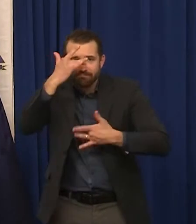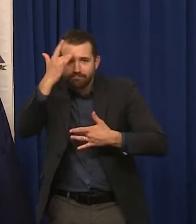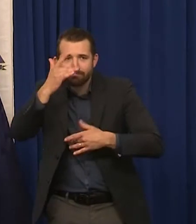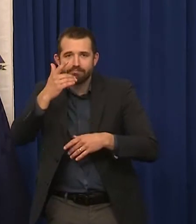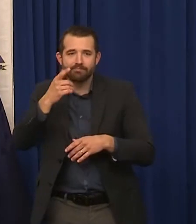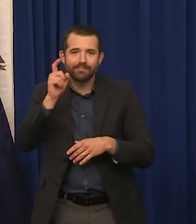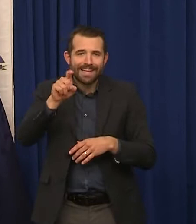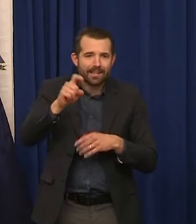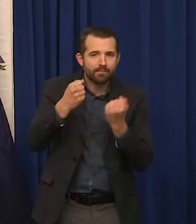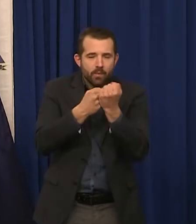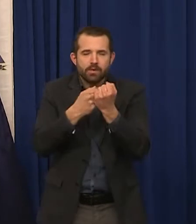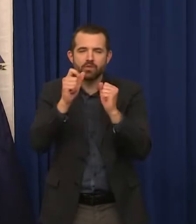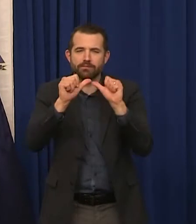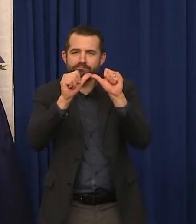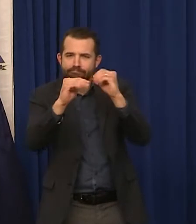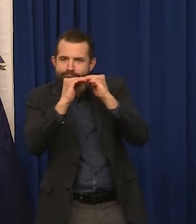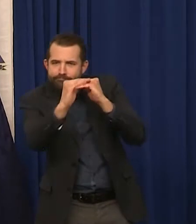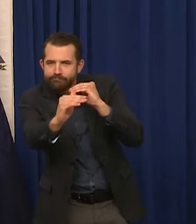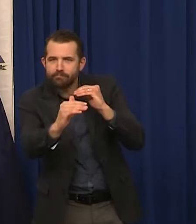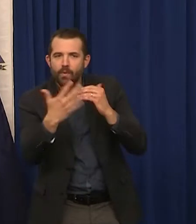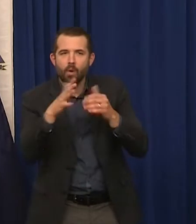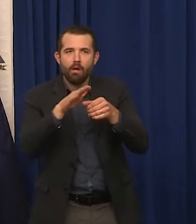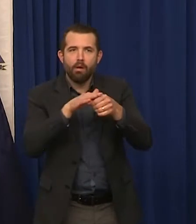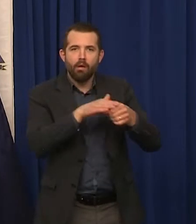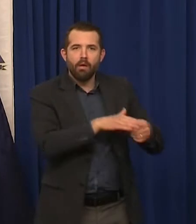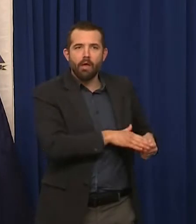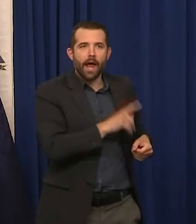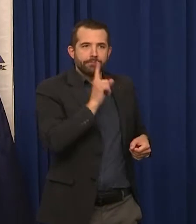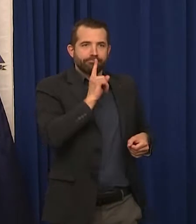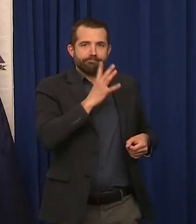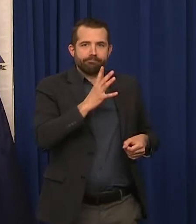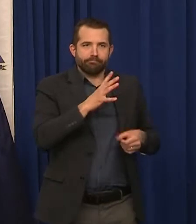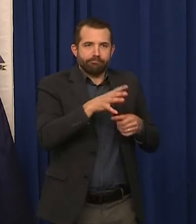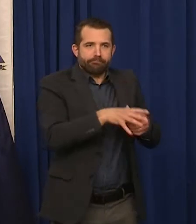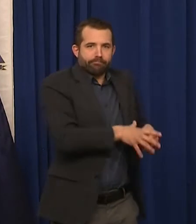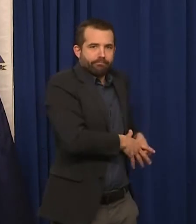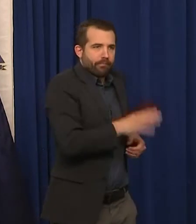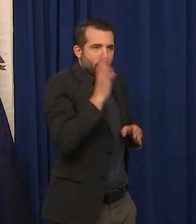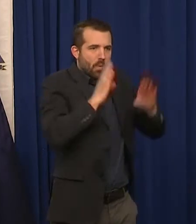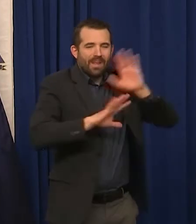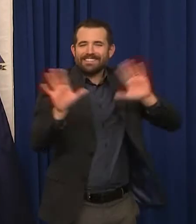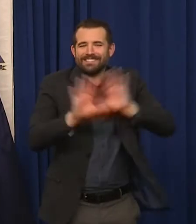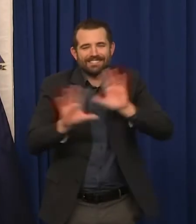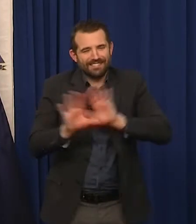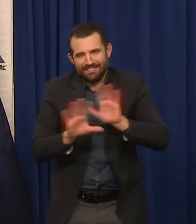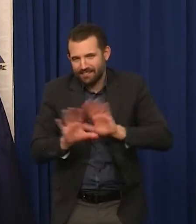that type of medical care completely on hold, even as we grapple with COVID-19.